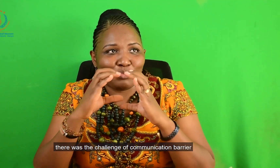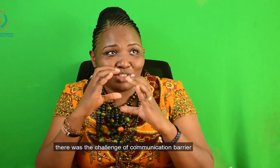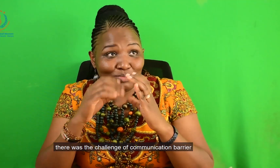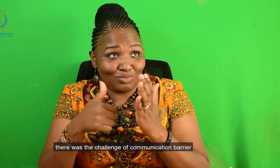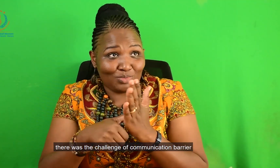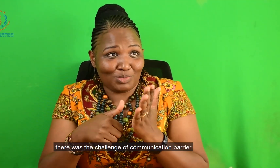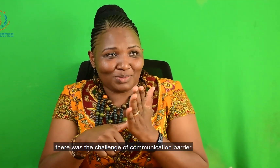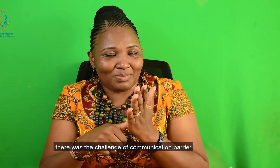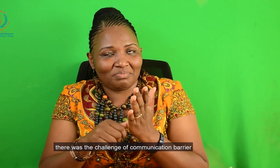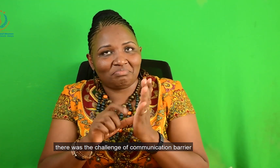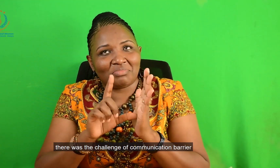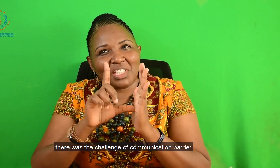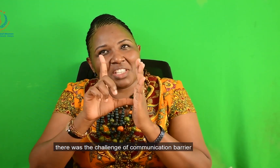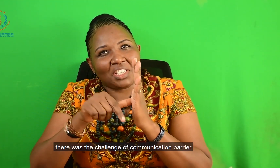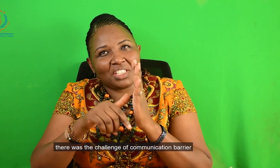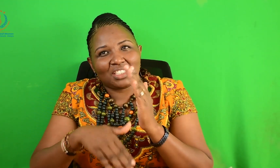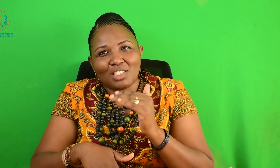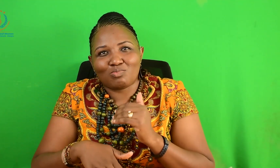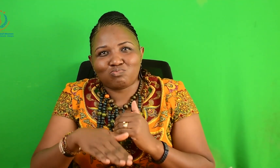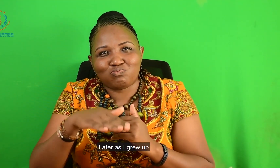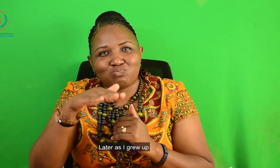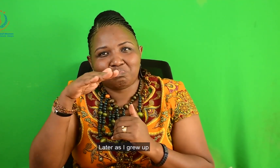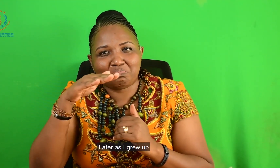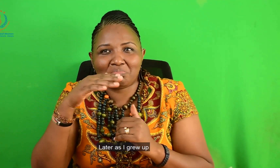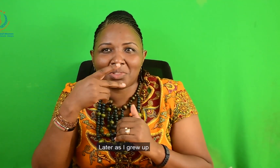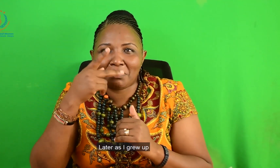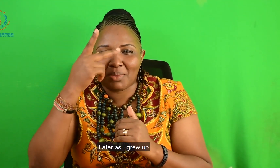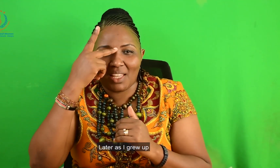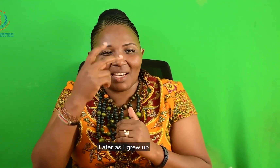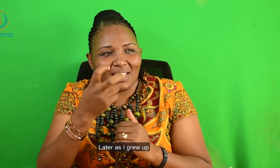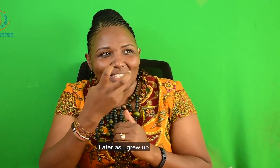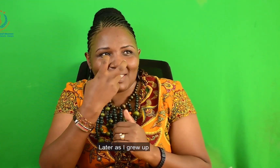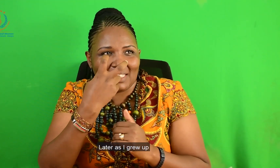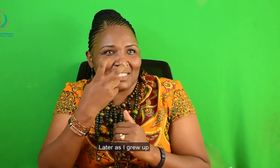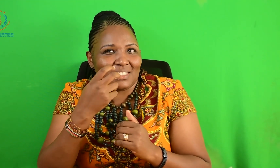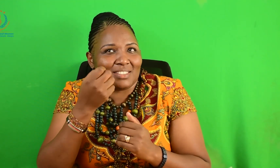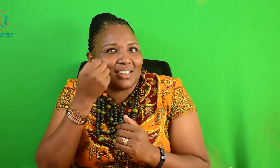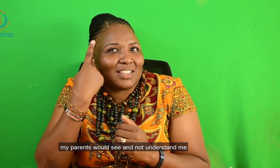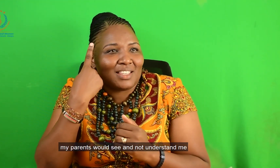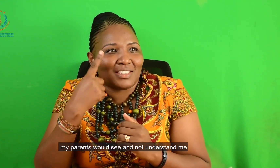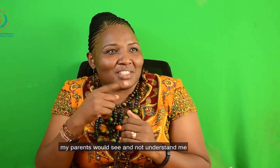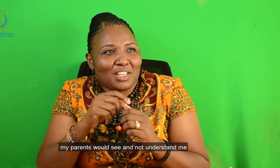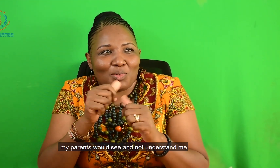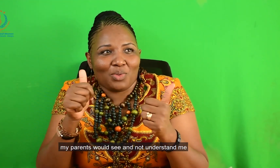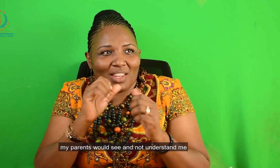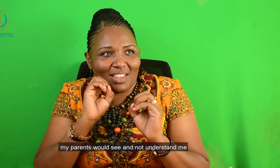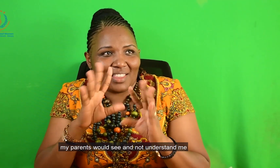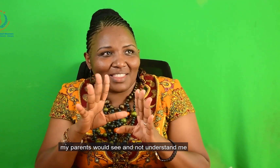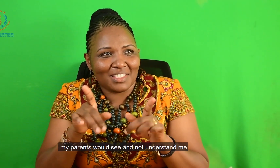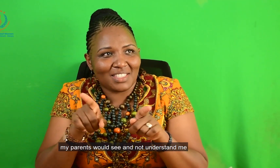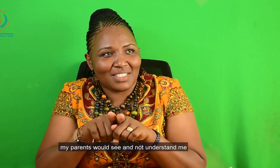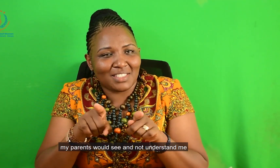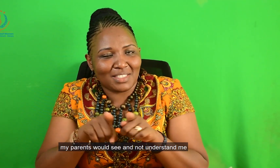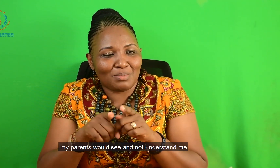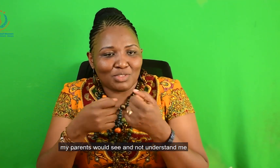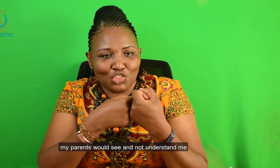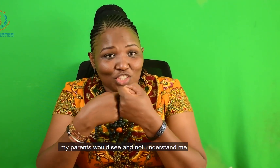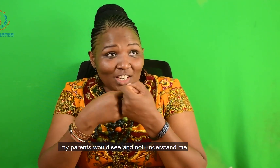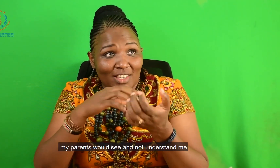of the communication barrier. Later, as I grew up, my parents will see and not understand